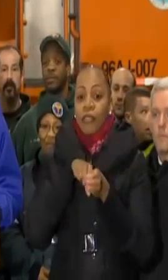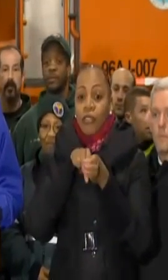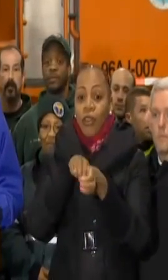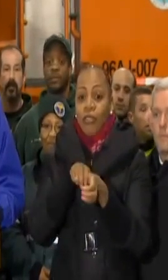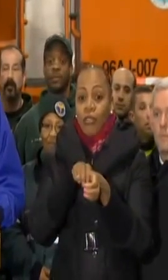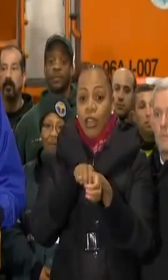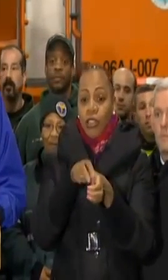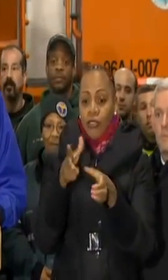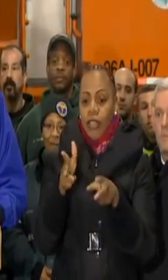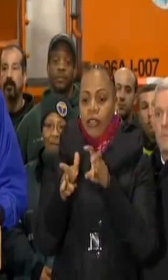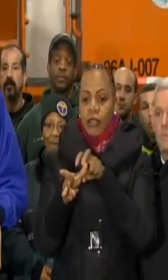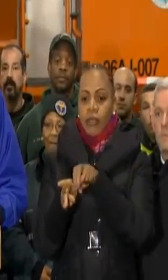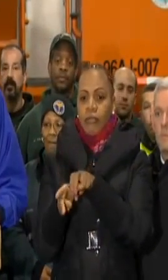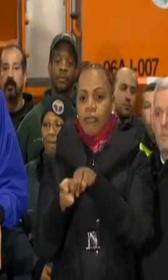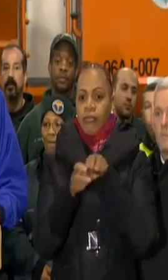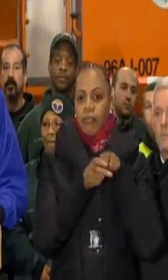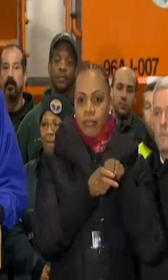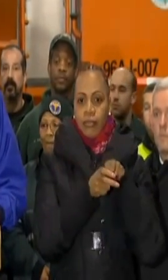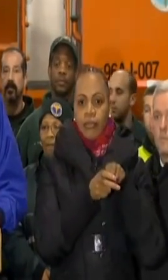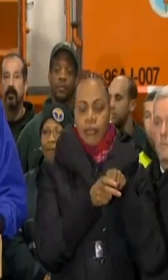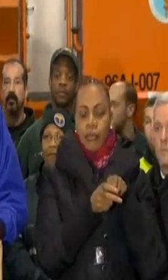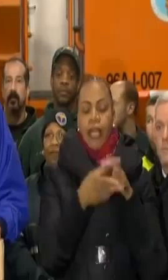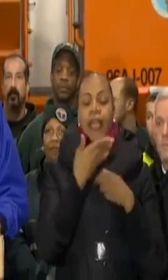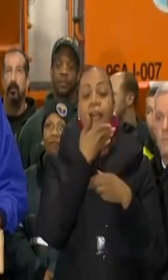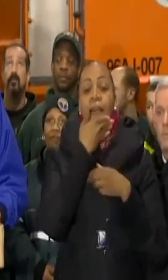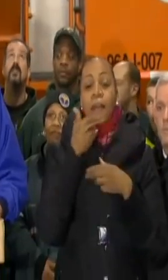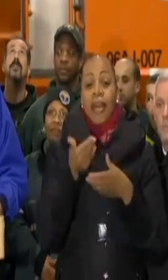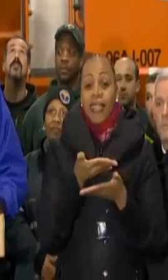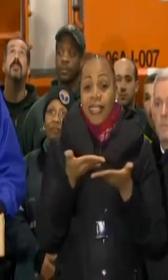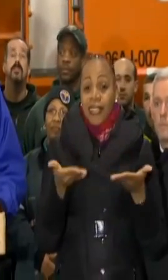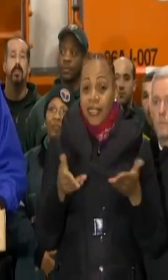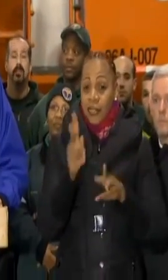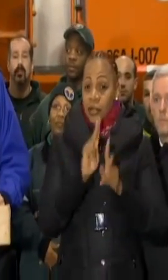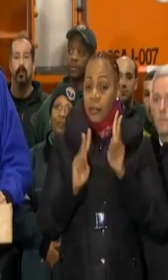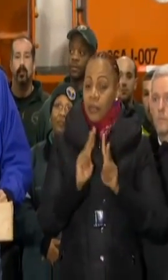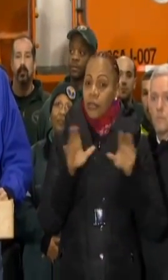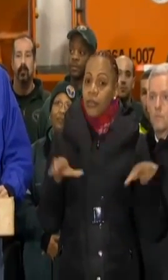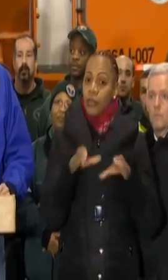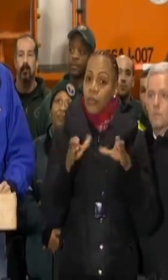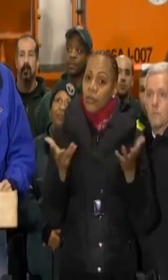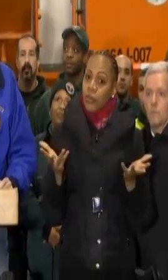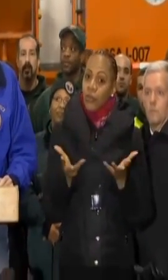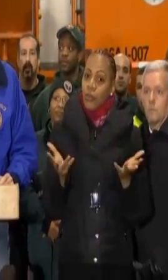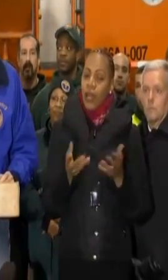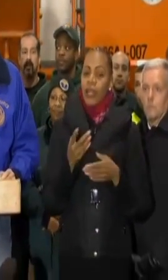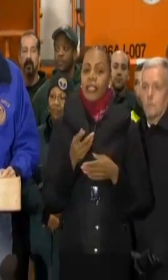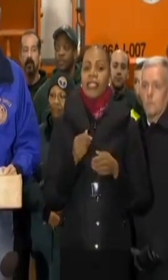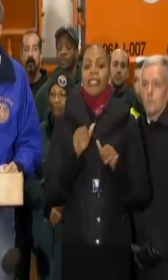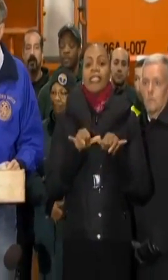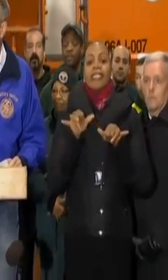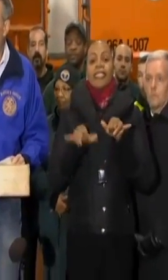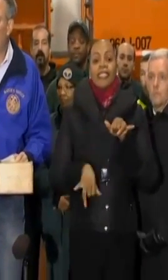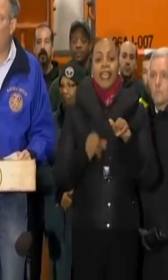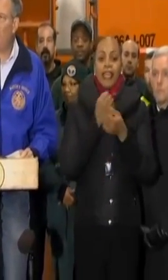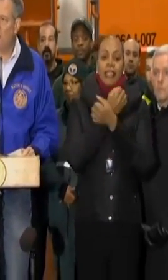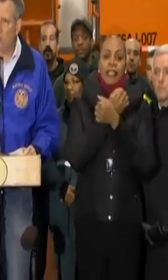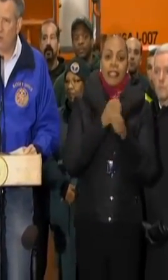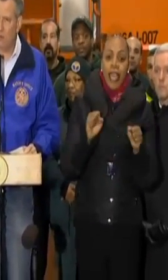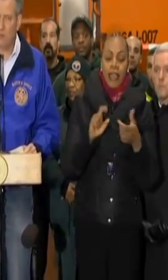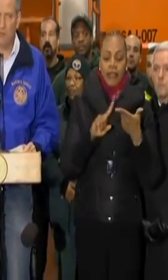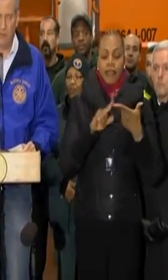vehicles. The best thing that people can do, of course, is to stay safe, to stay warm, and